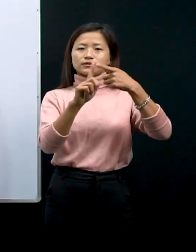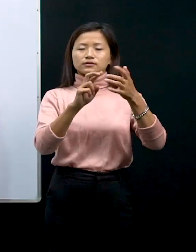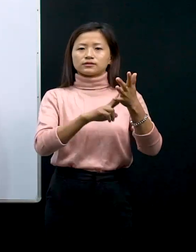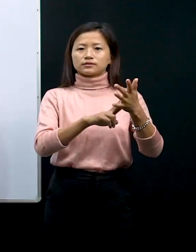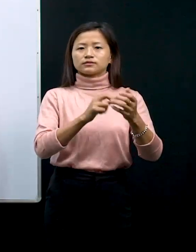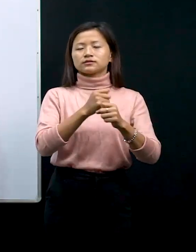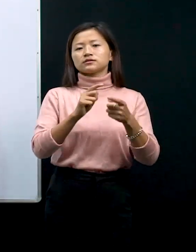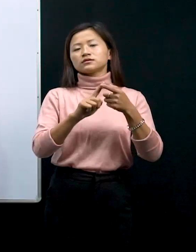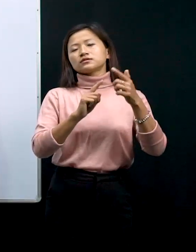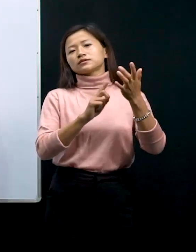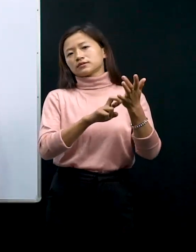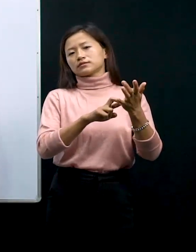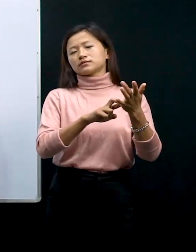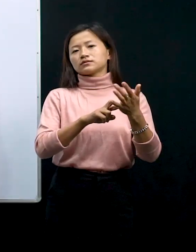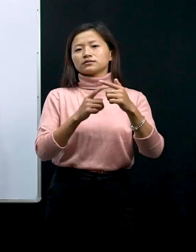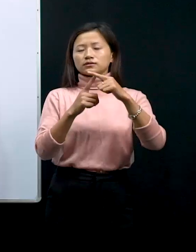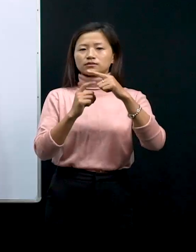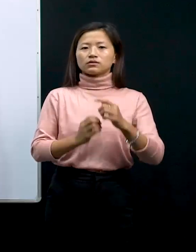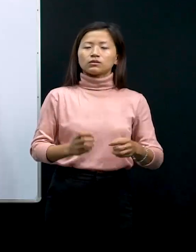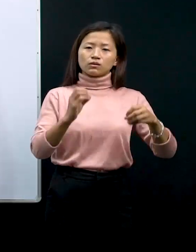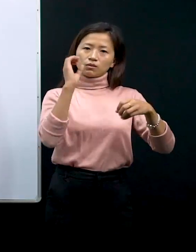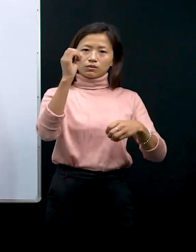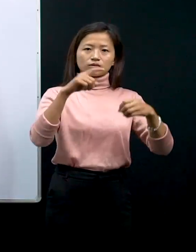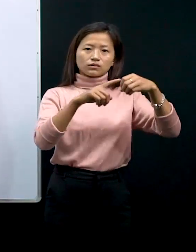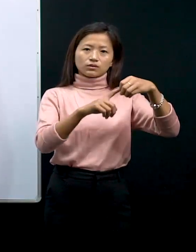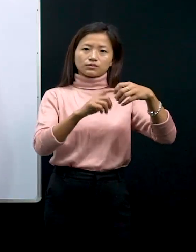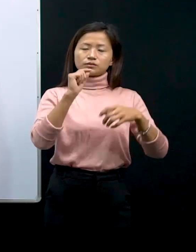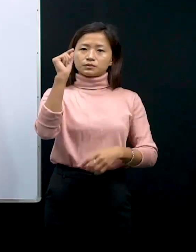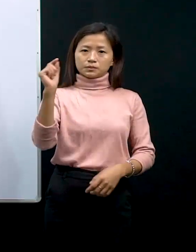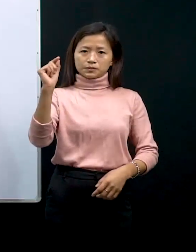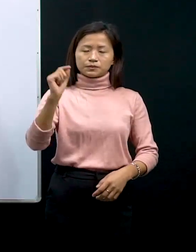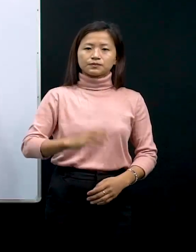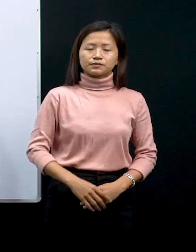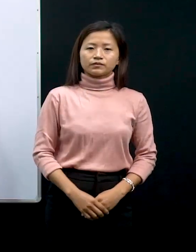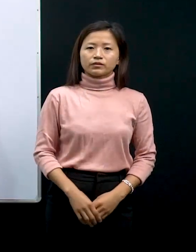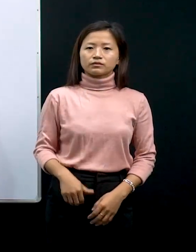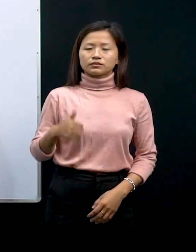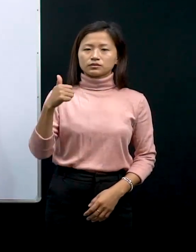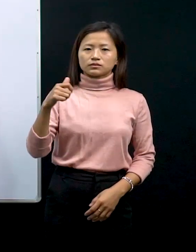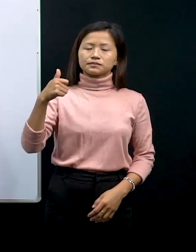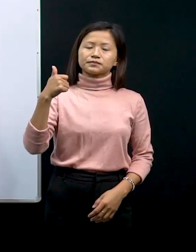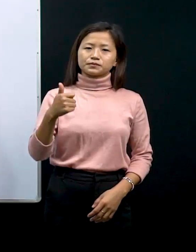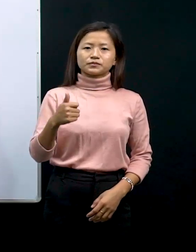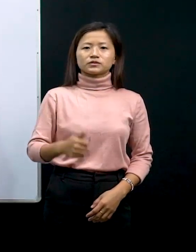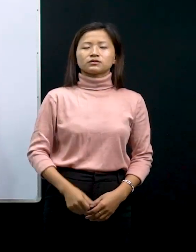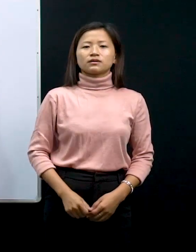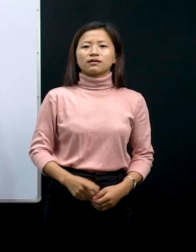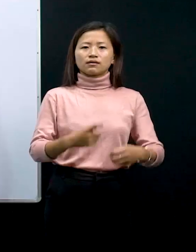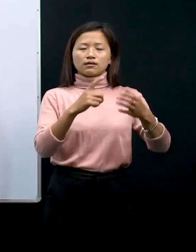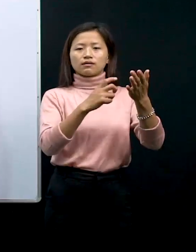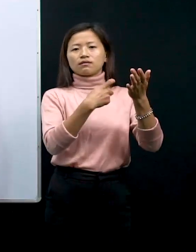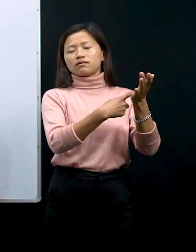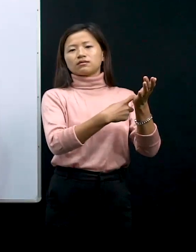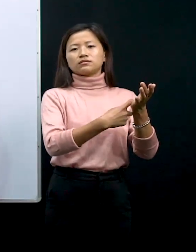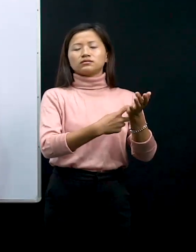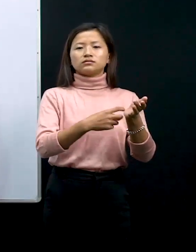OQ. Can you tell me what is the name of OQ? Yes? Good. What is that? Radius, right? We